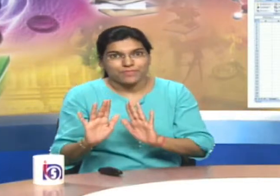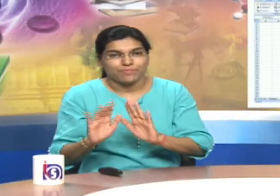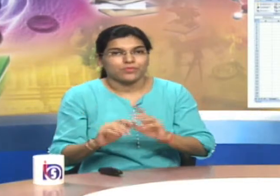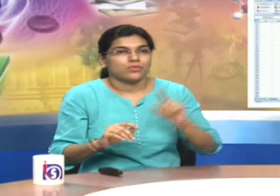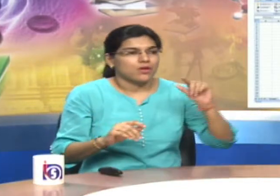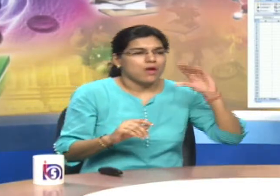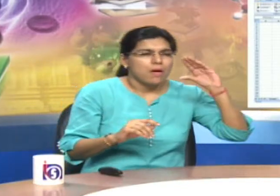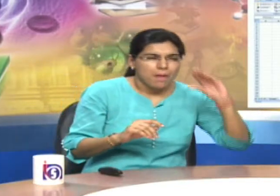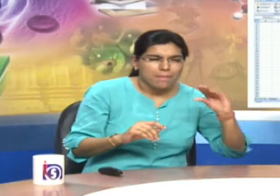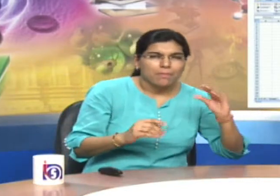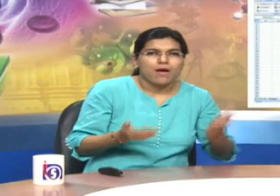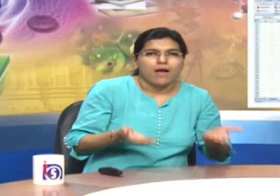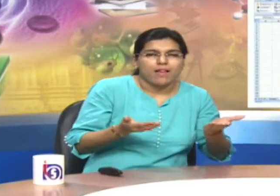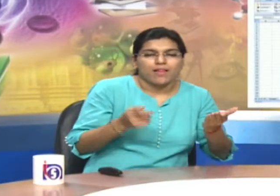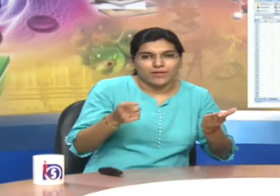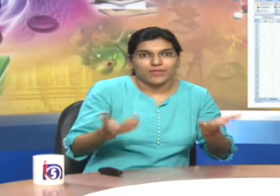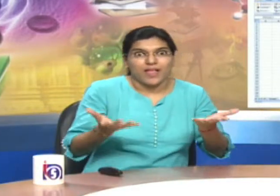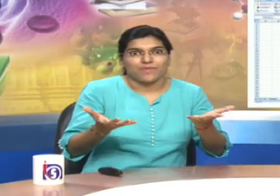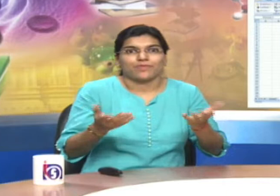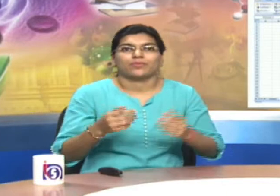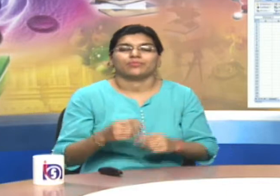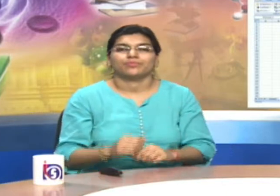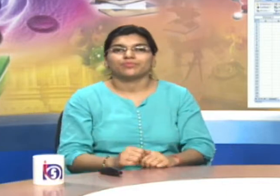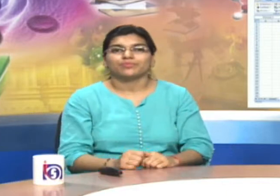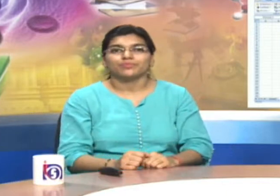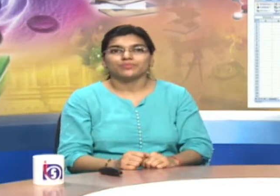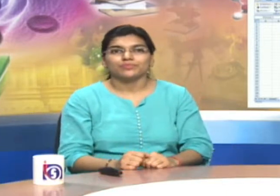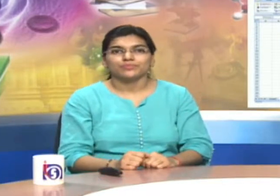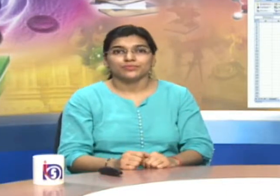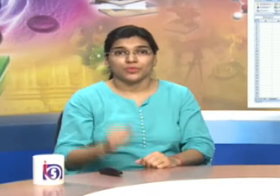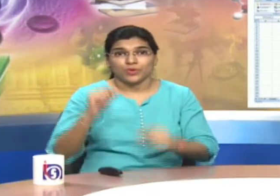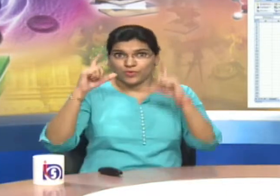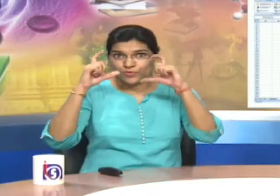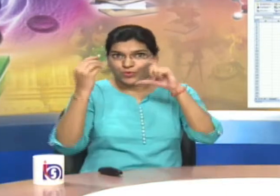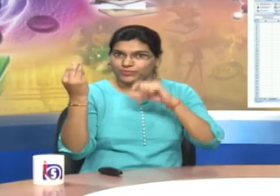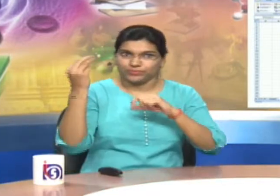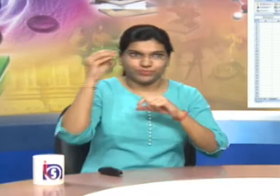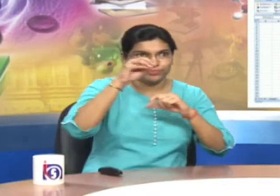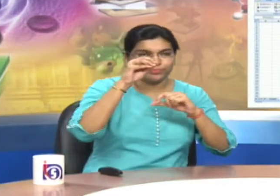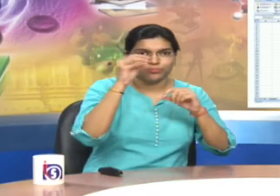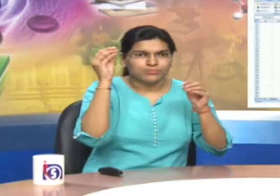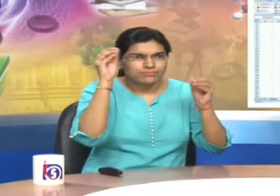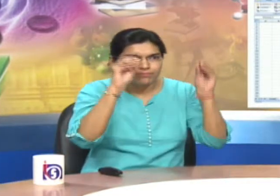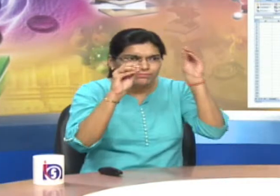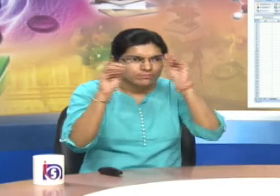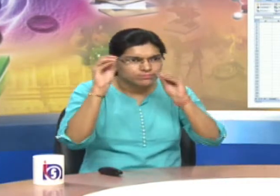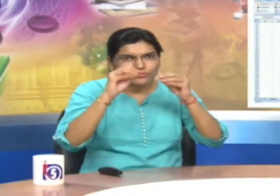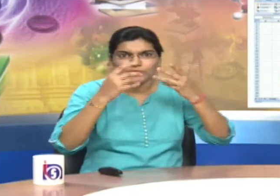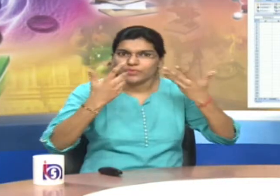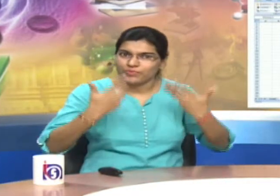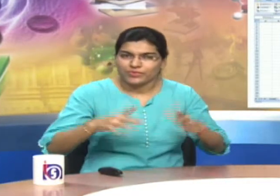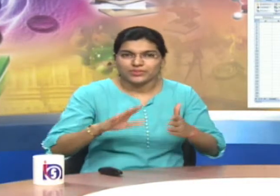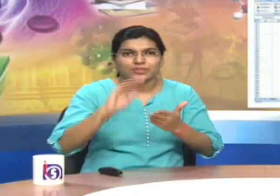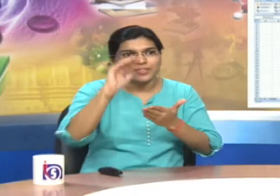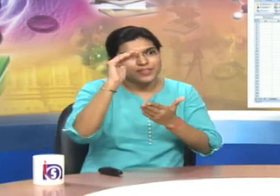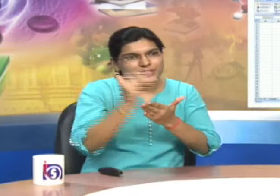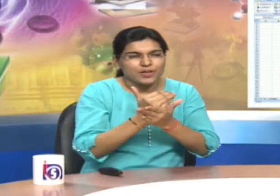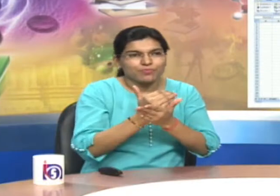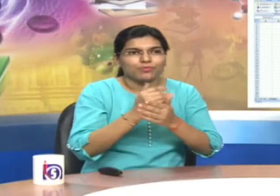attractive as compared to the other one. So this is a little heavy file. You can make the